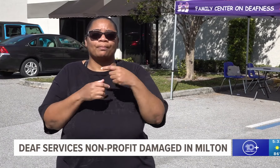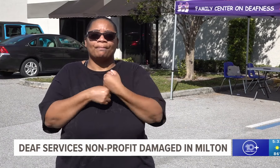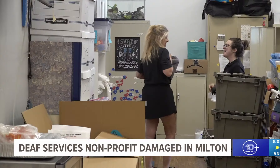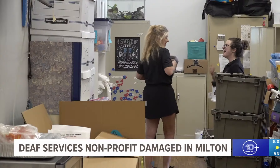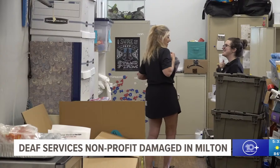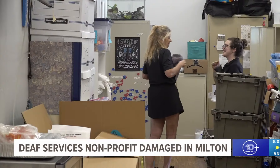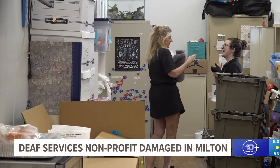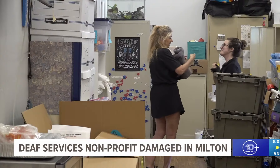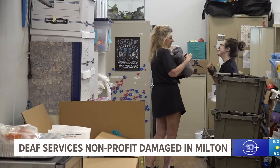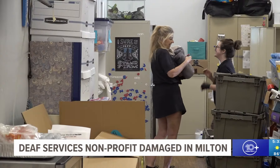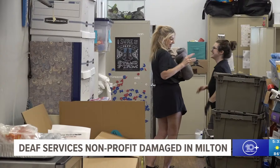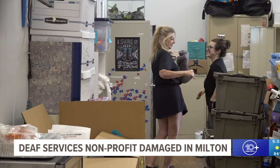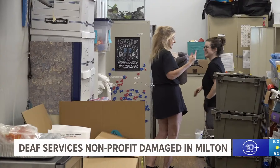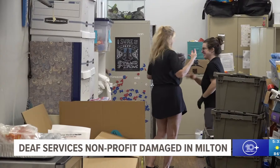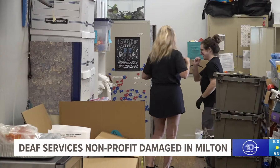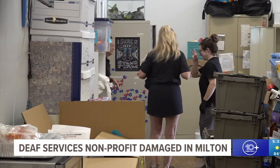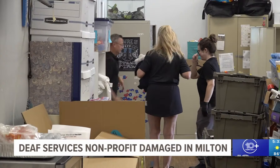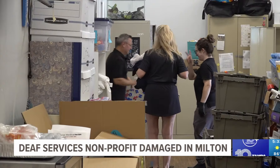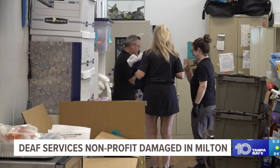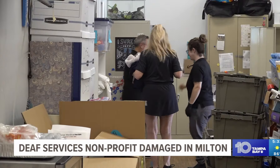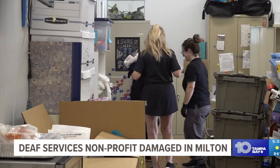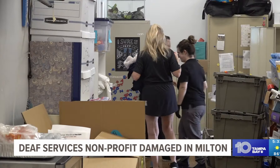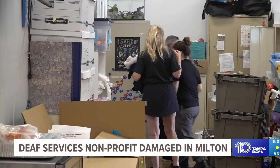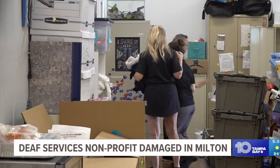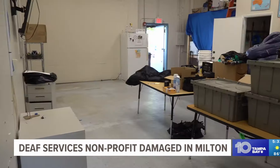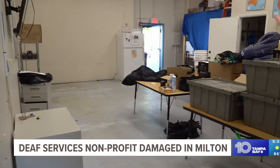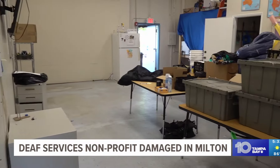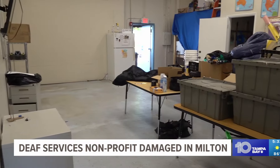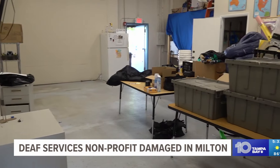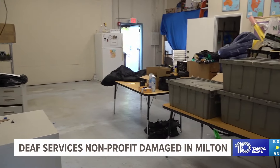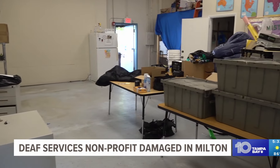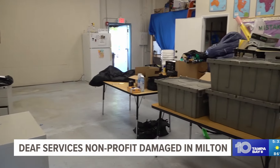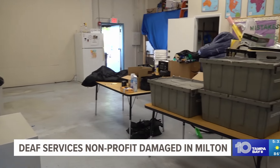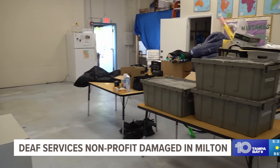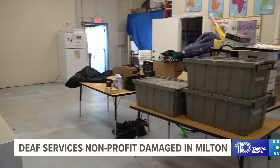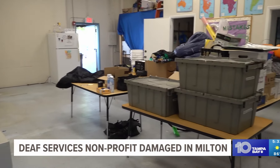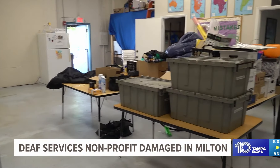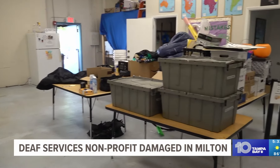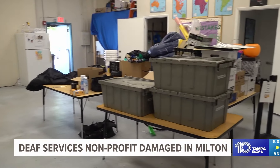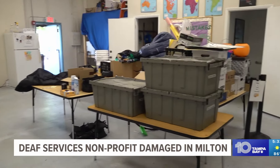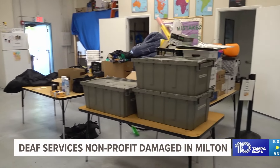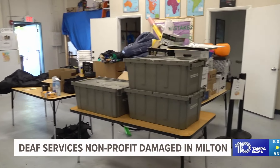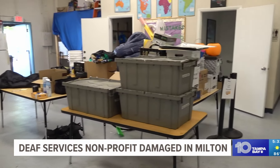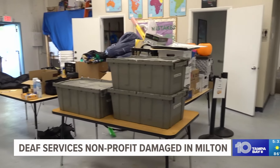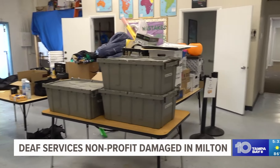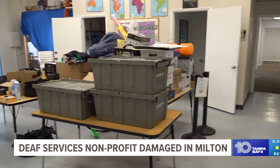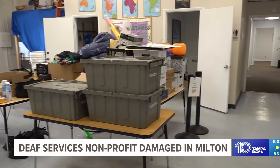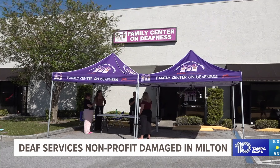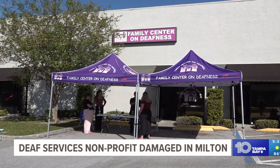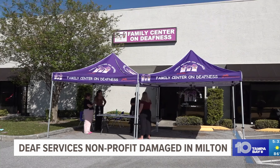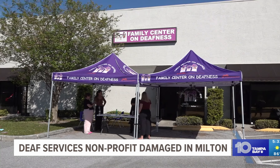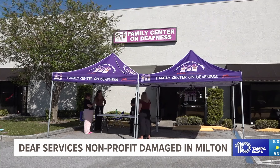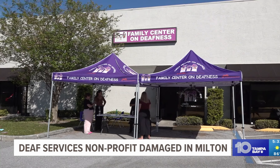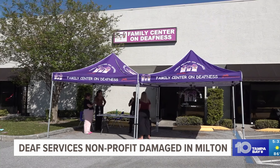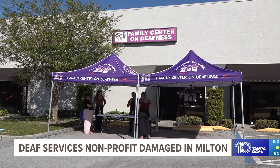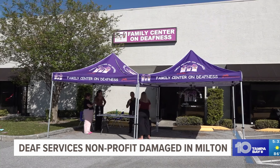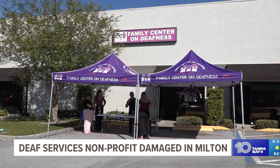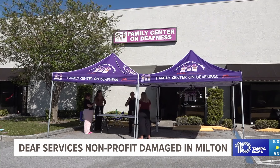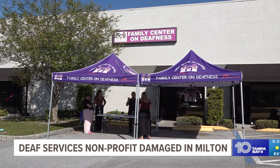Testimony that will buoy this organization to rebuild as quickly as they're able. In Largo, Hannah Dineen,